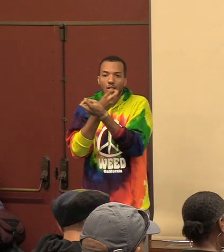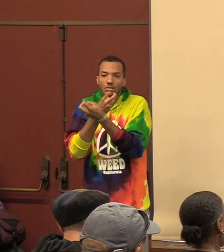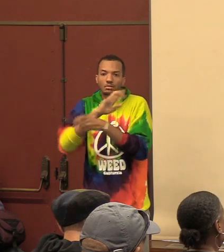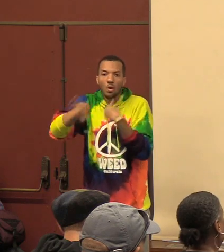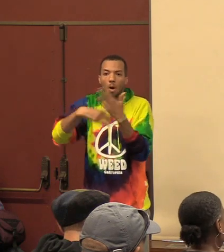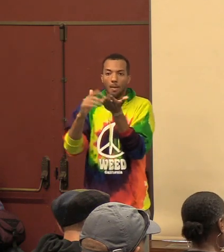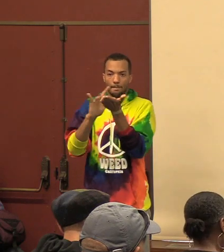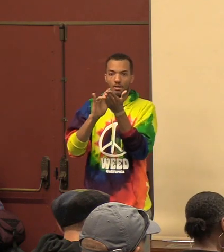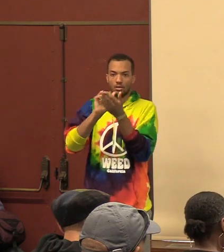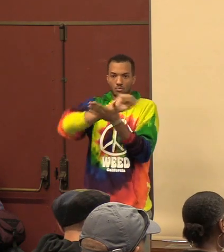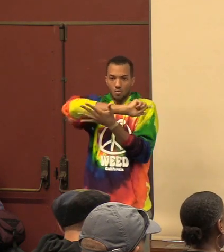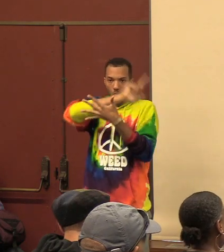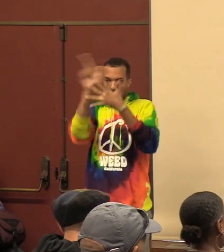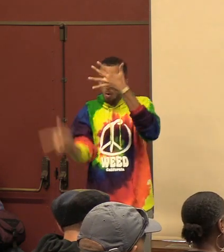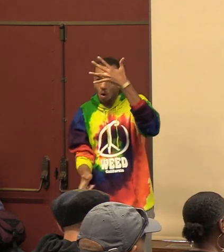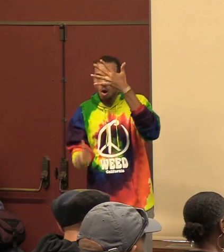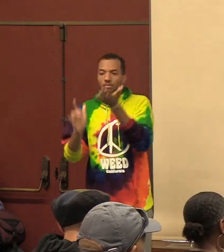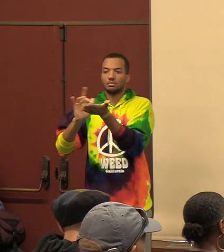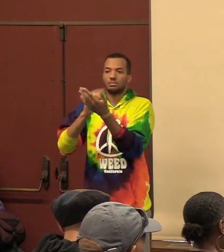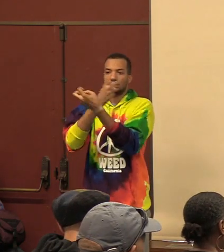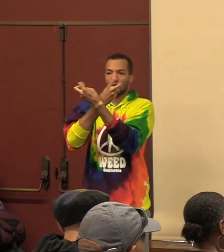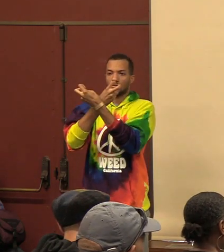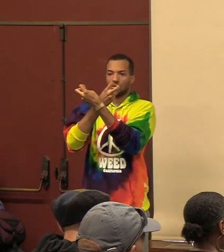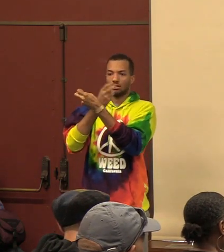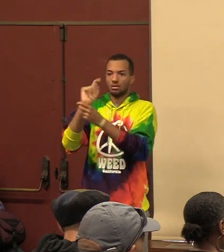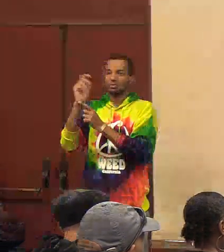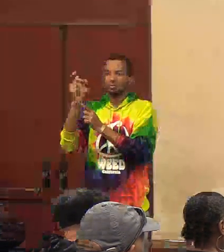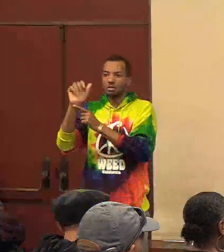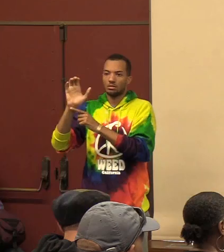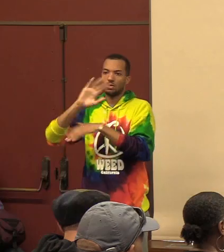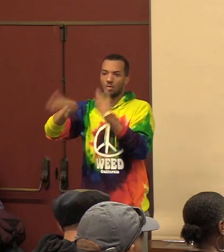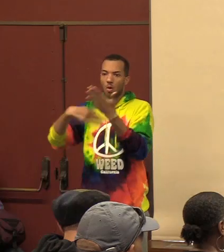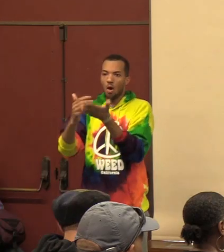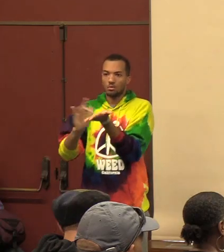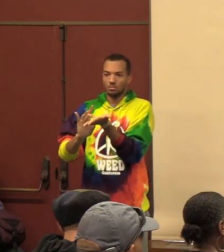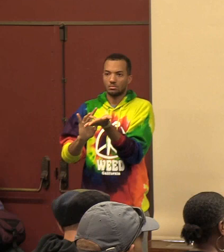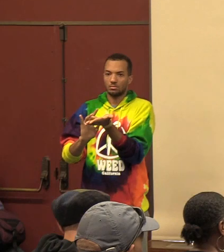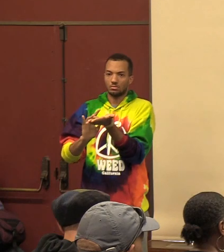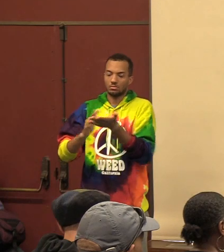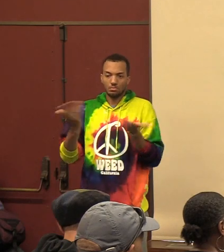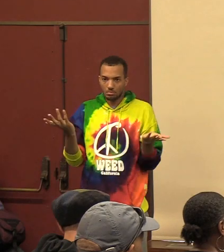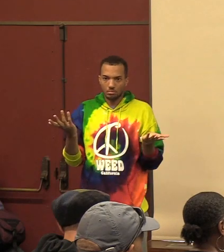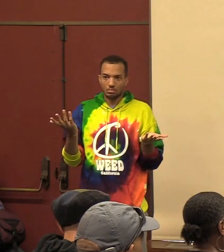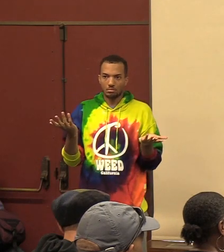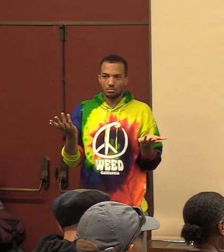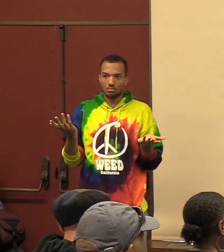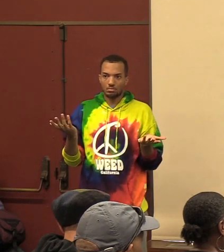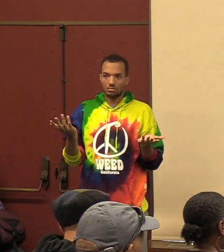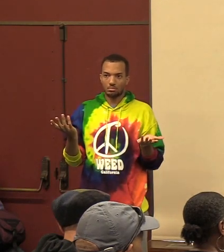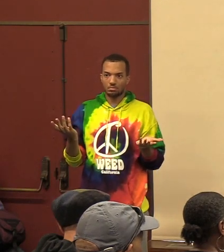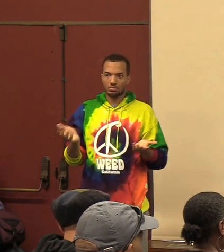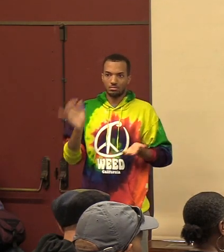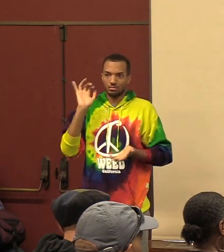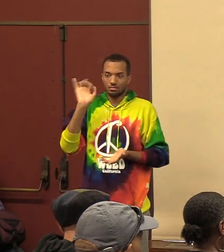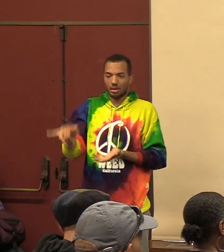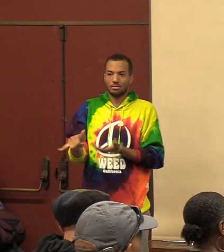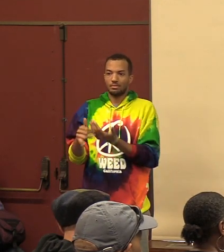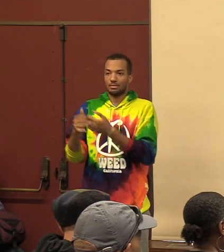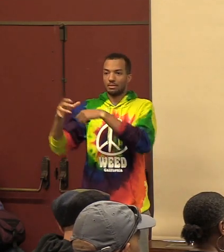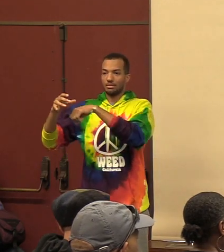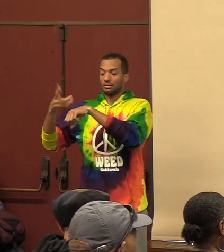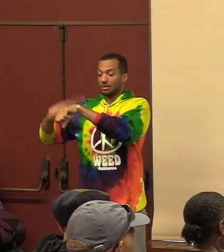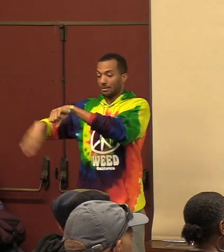All of it is. So it grows, everything grows right up out the ground. Man, the intelligence made it simple for